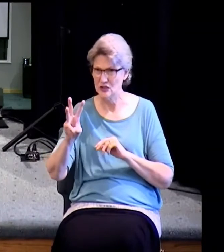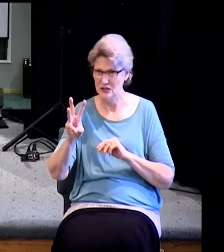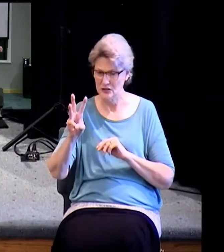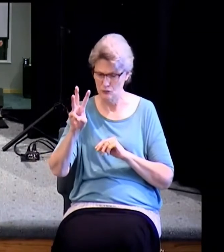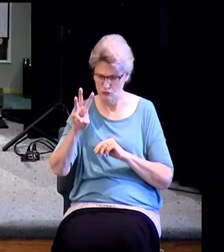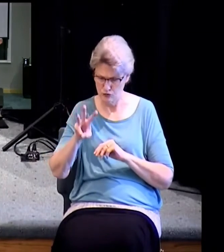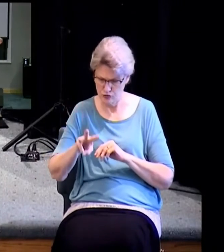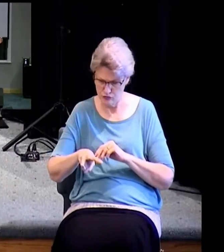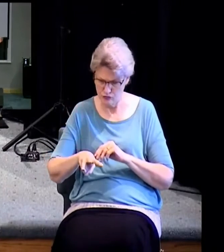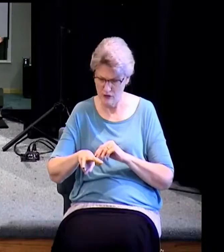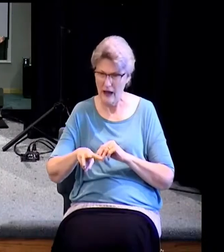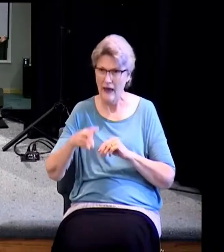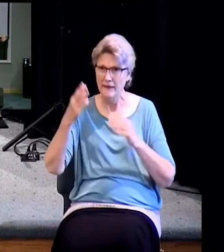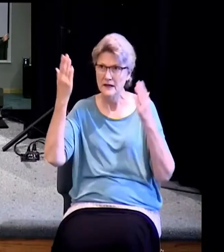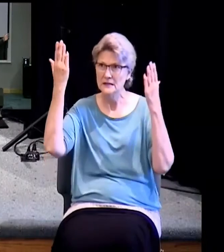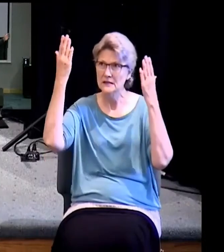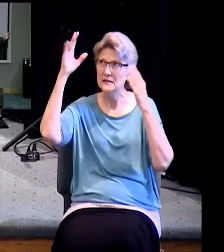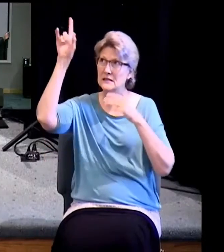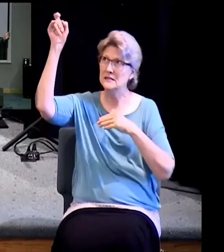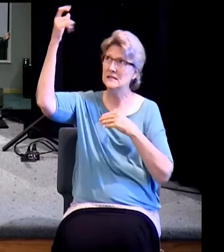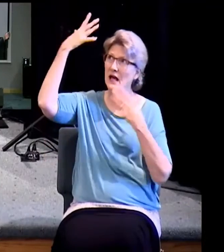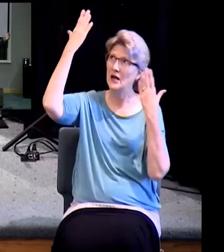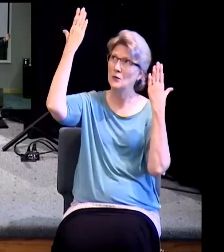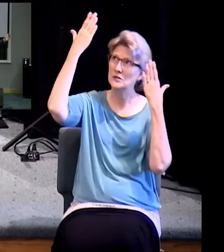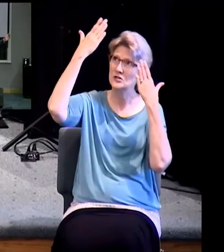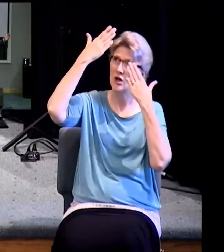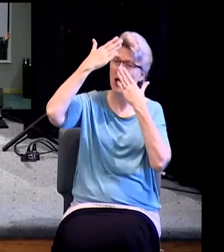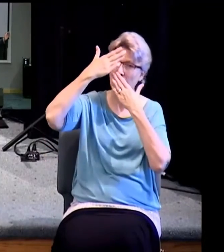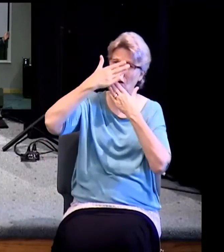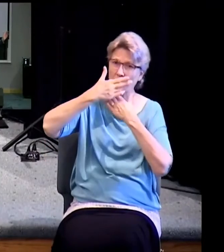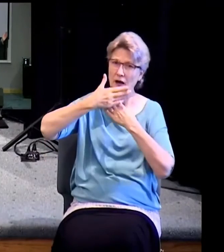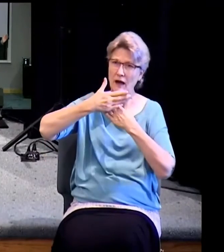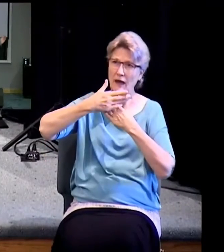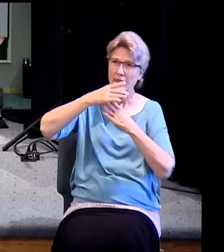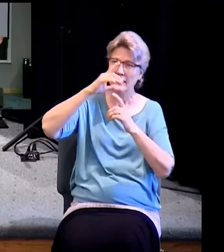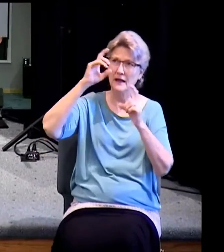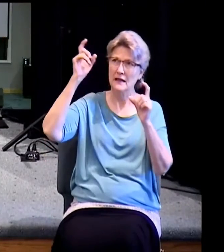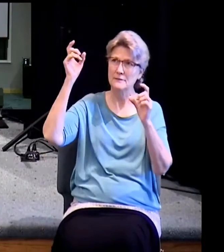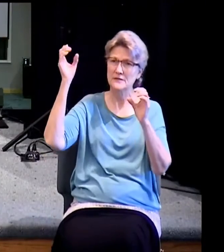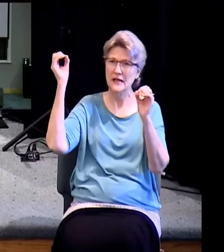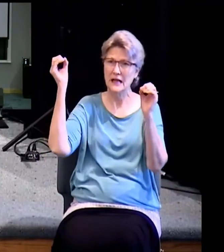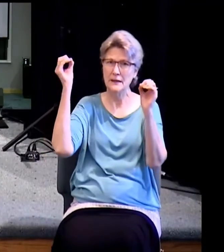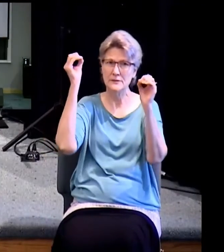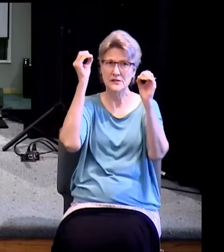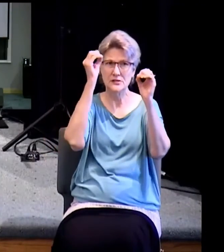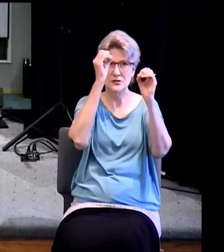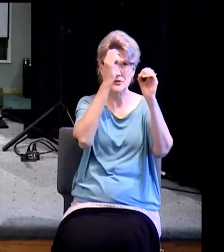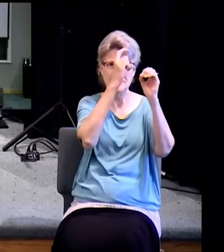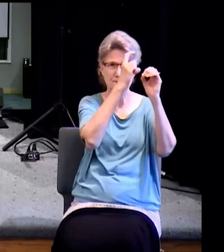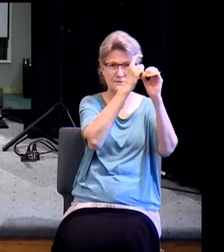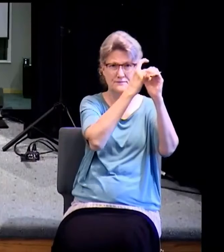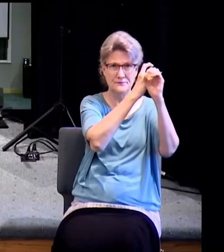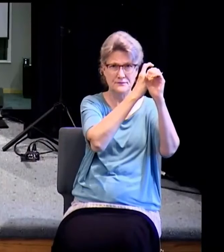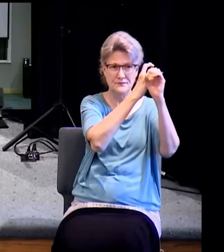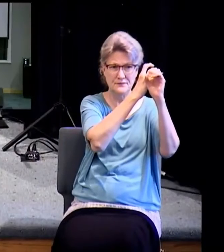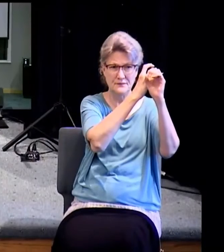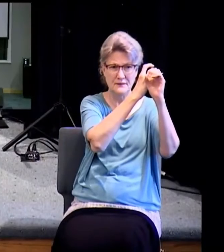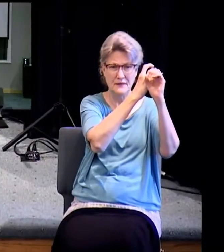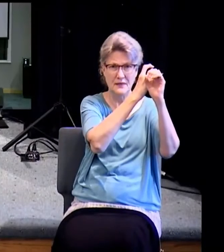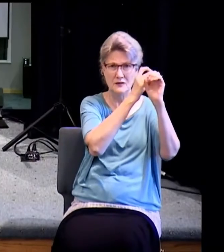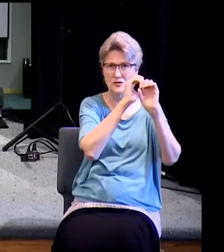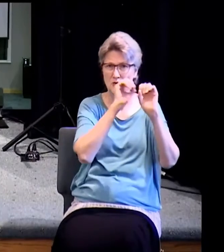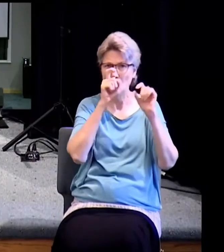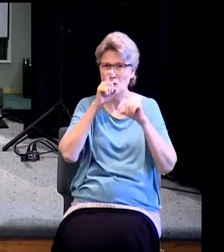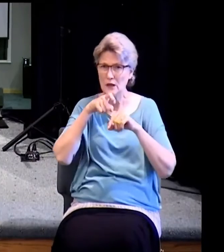it, the light was already on the cross displaying itself. There was no need of a physical sun.